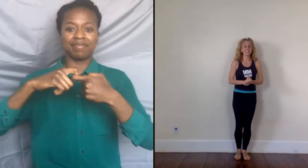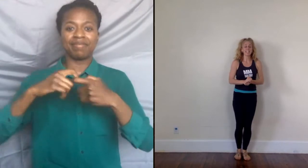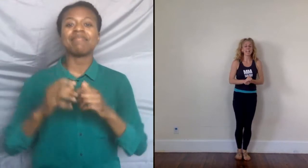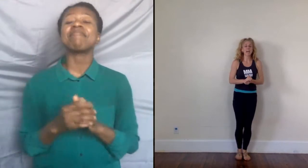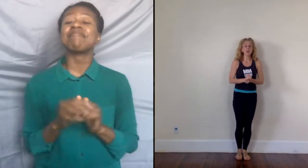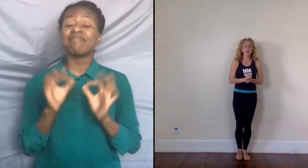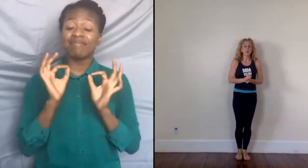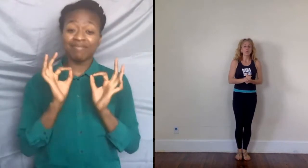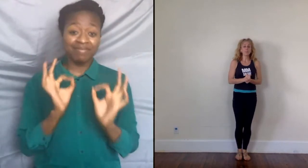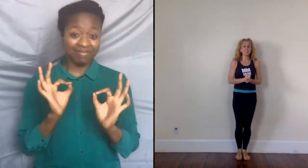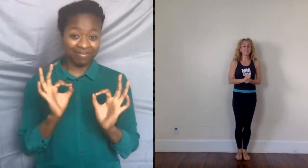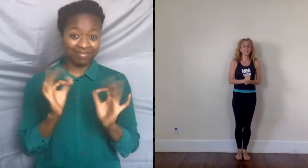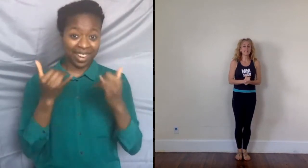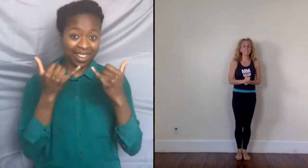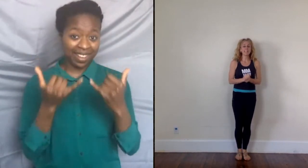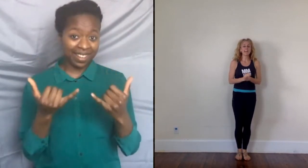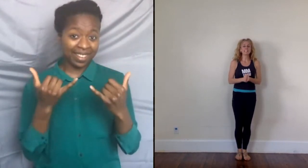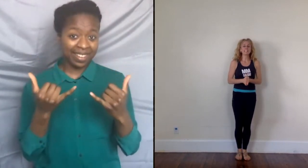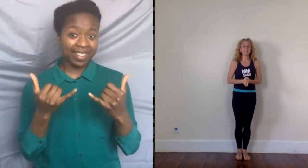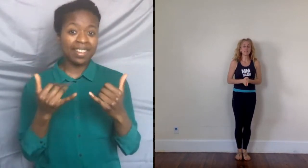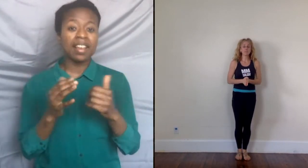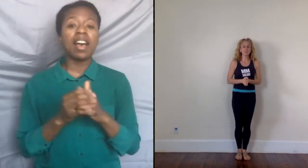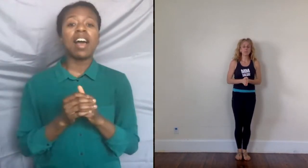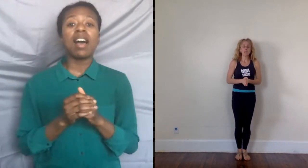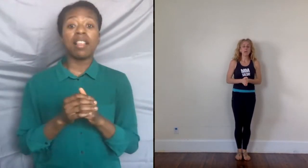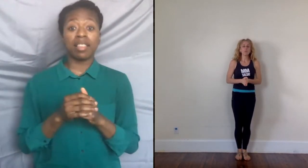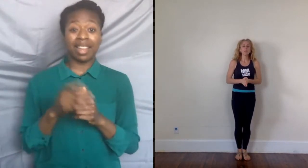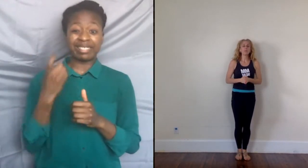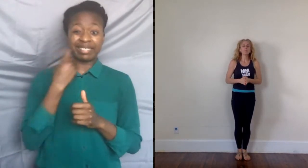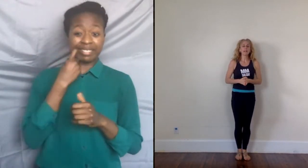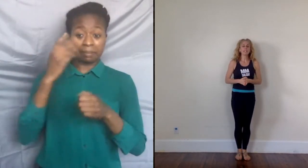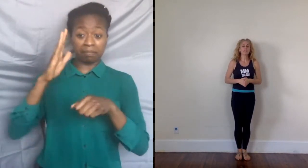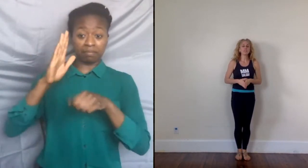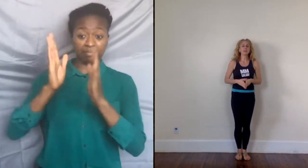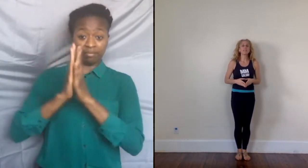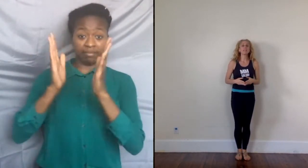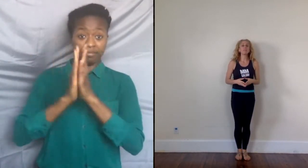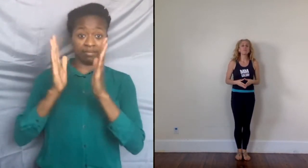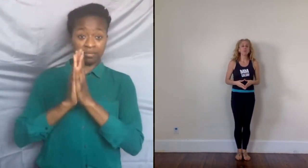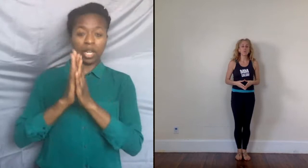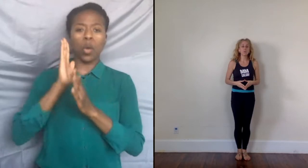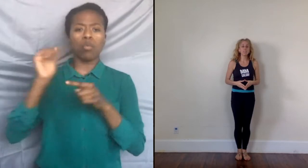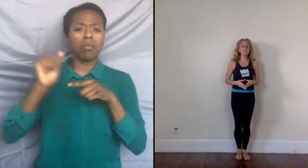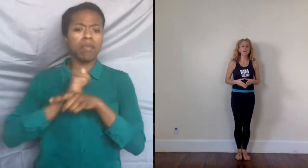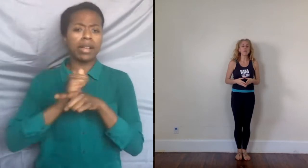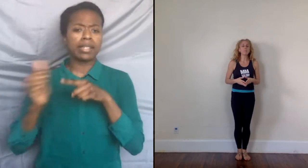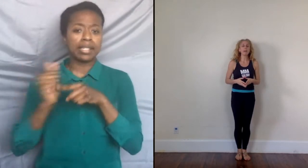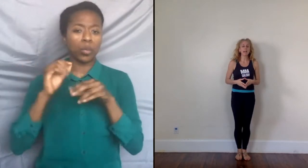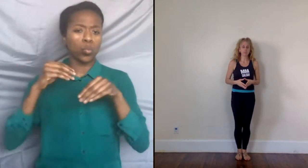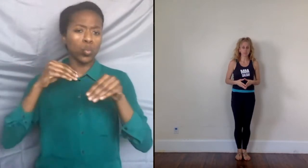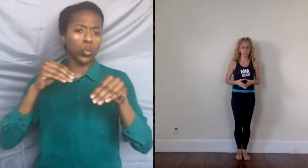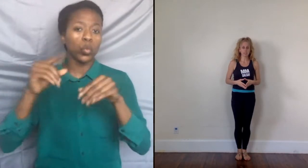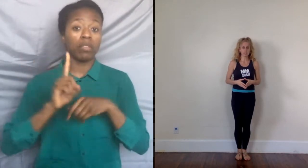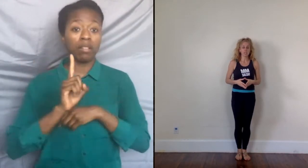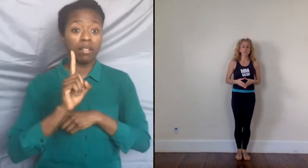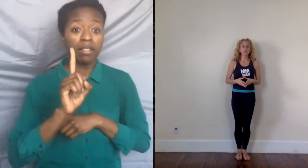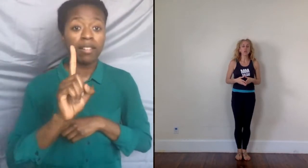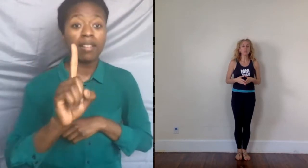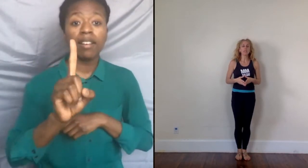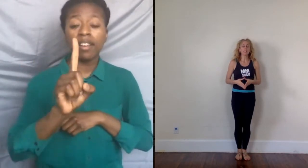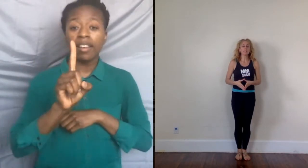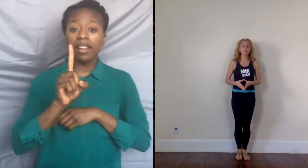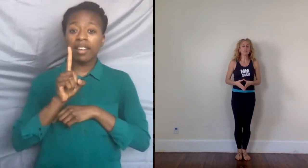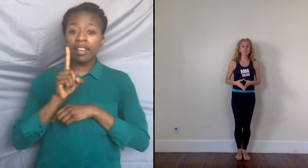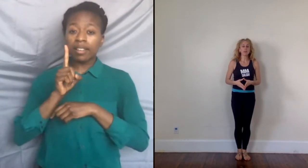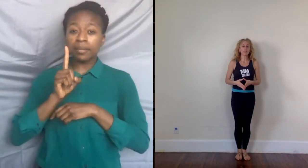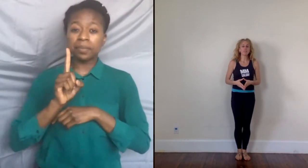right, now we're going to take that same rhythm and we're going to practice traveling forwards and backwards, so that